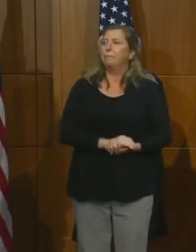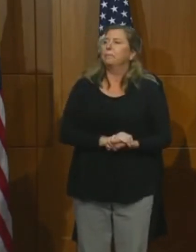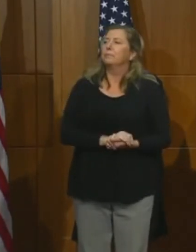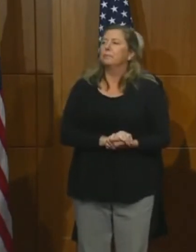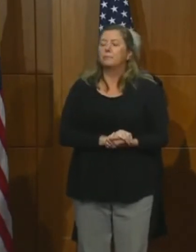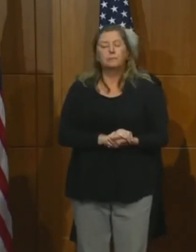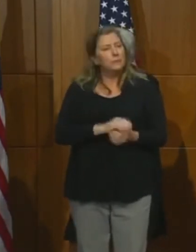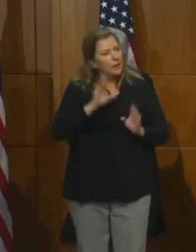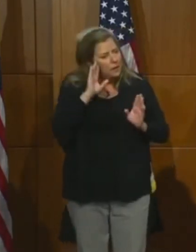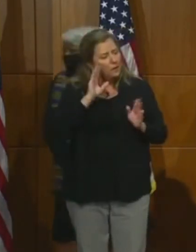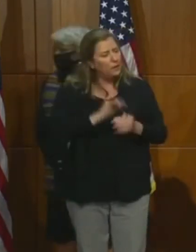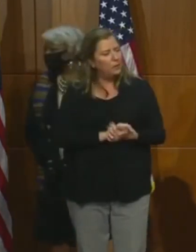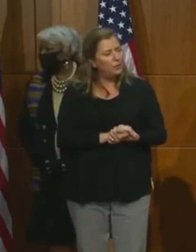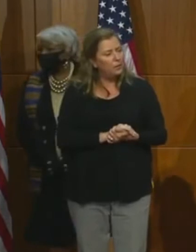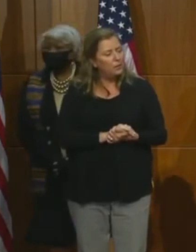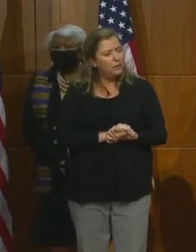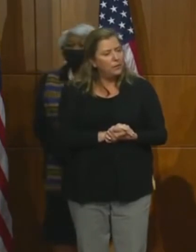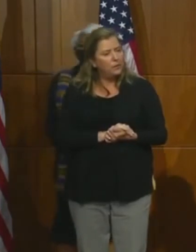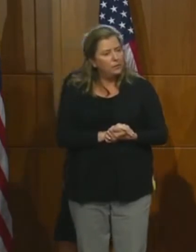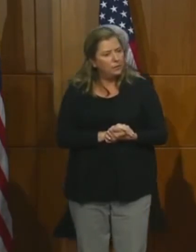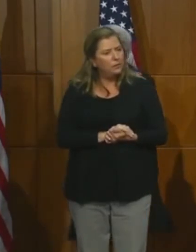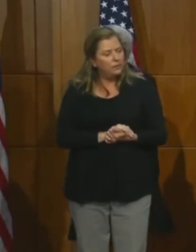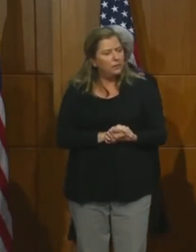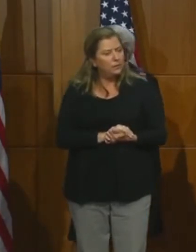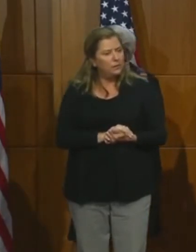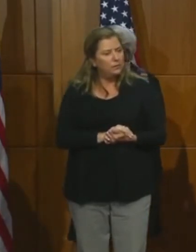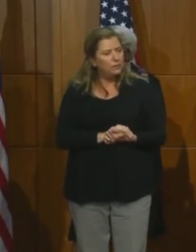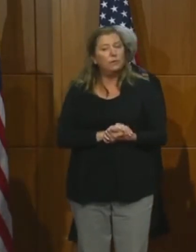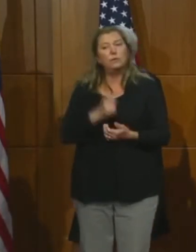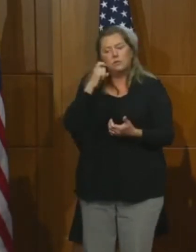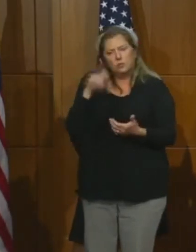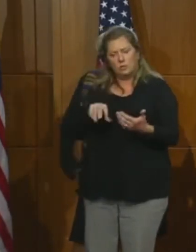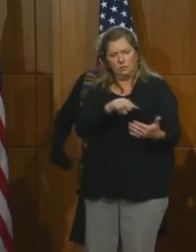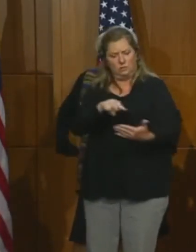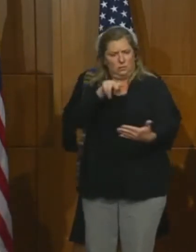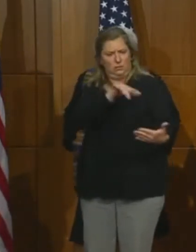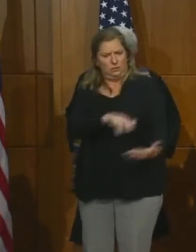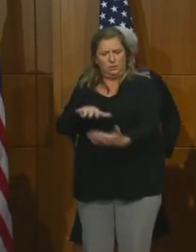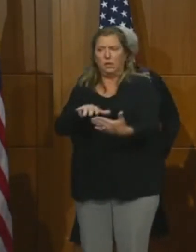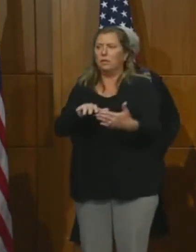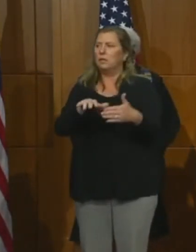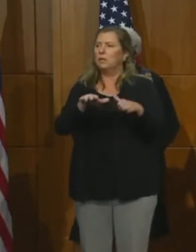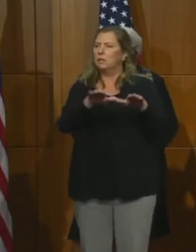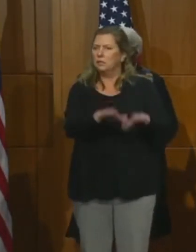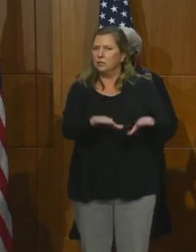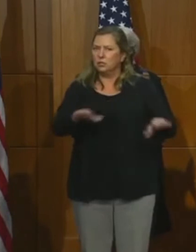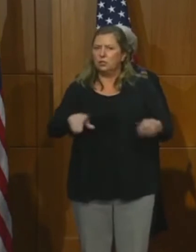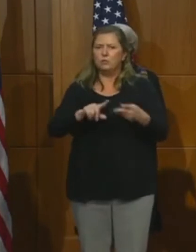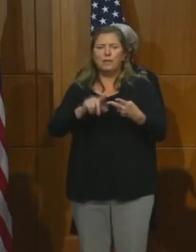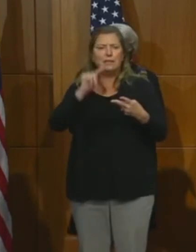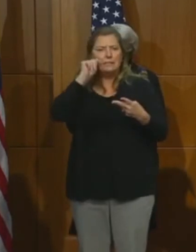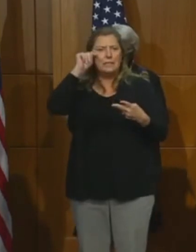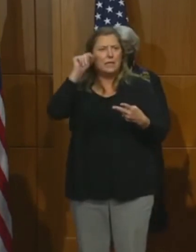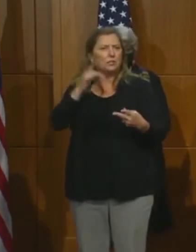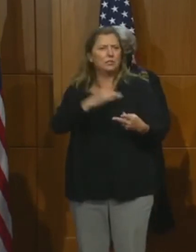Hi, Governor. A new study published today shows that children and teens are half as likely to get COVID-19. Does